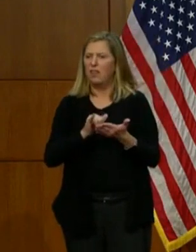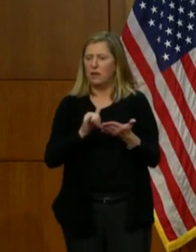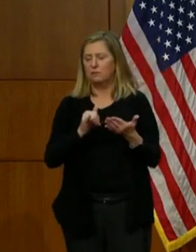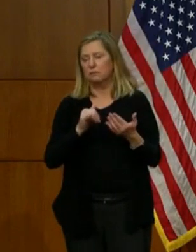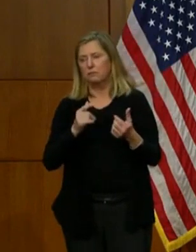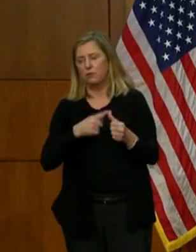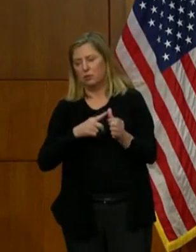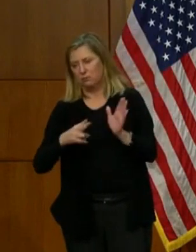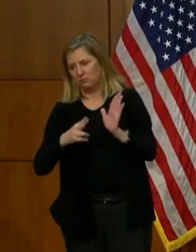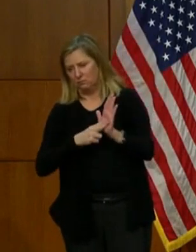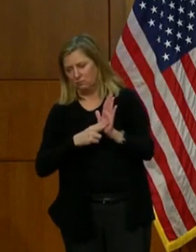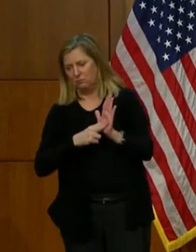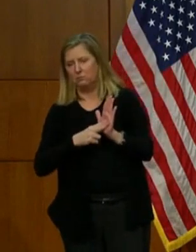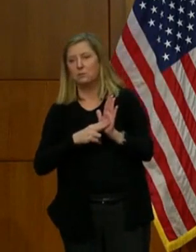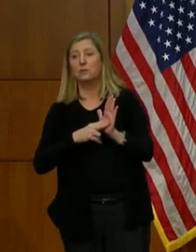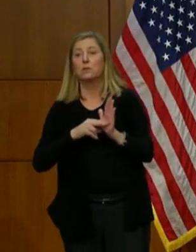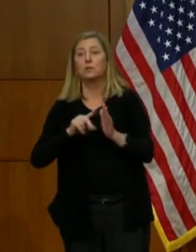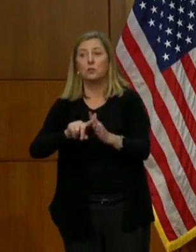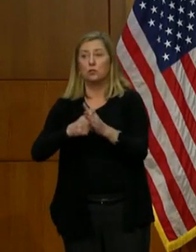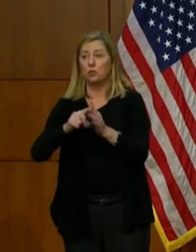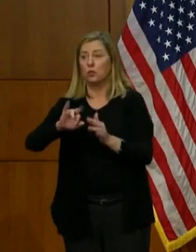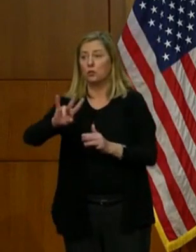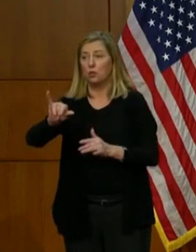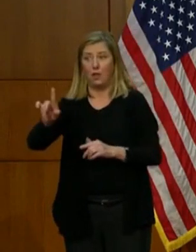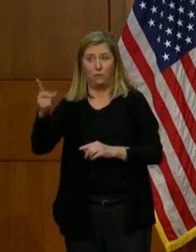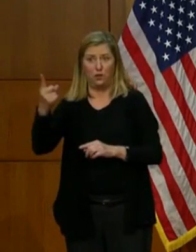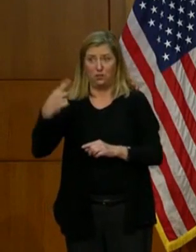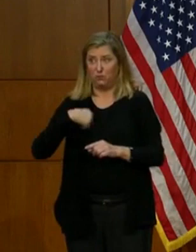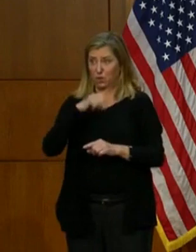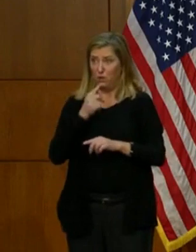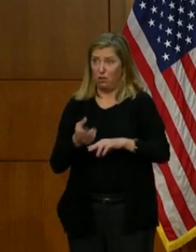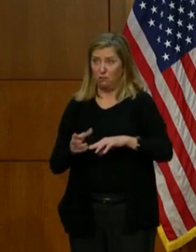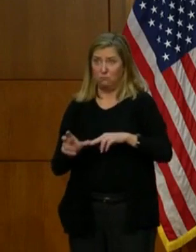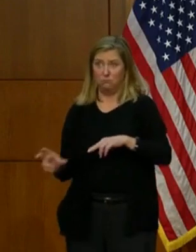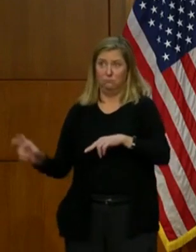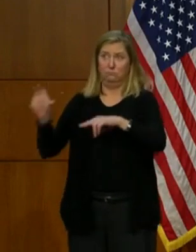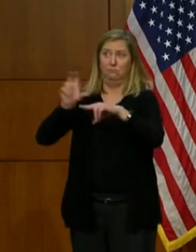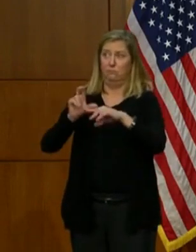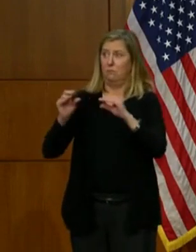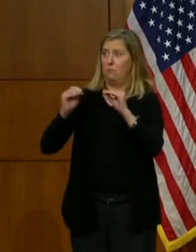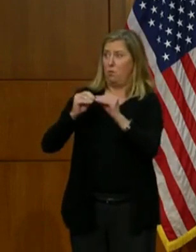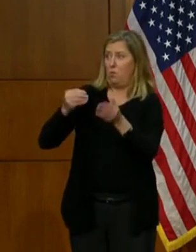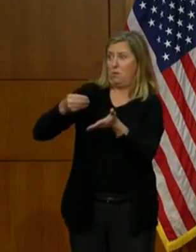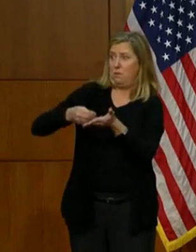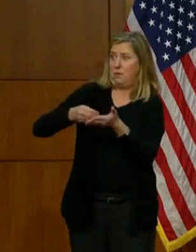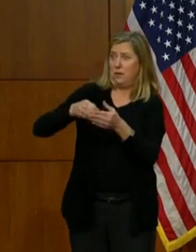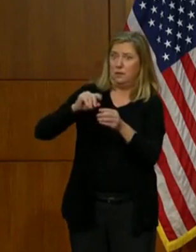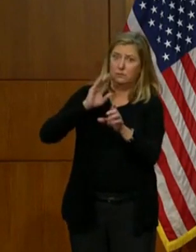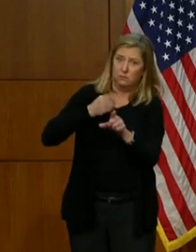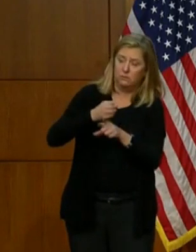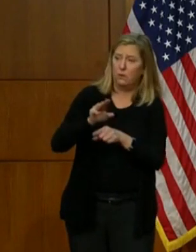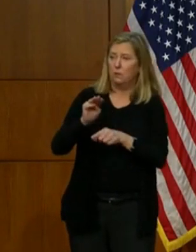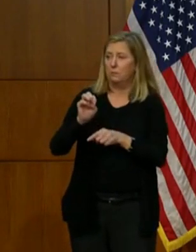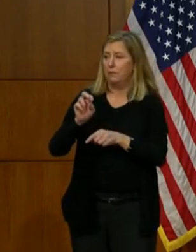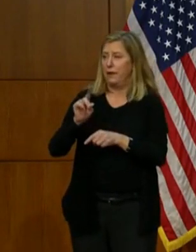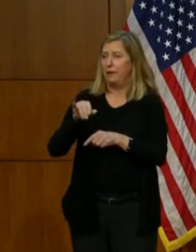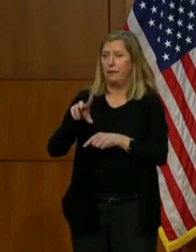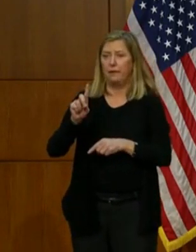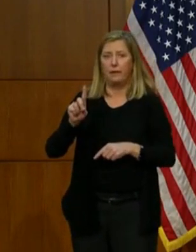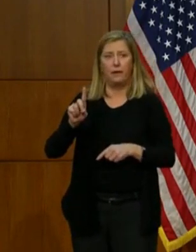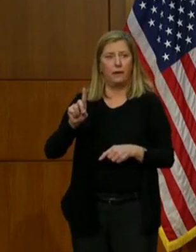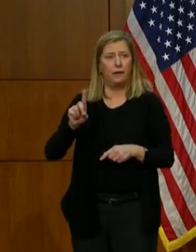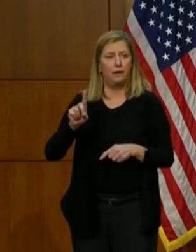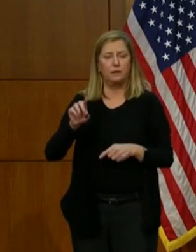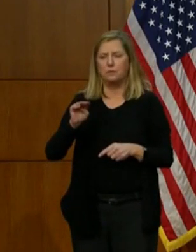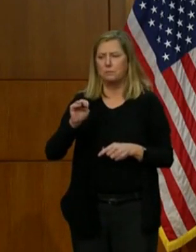we sign it until July 1, but we're actually adding to our, or at least we propose to add to our Medicaid waiver. So, but if I